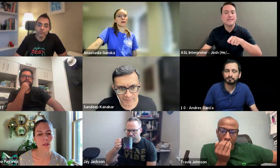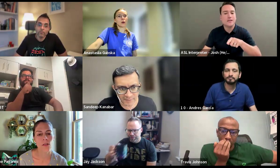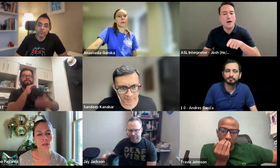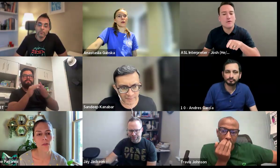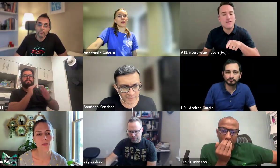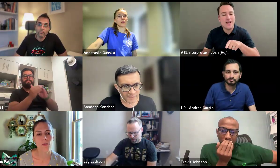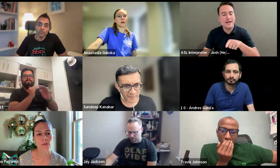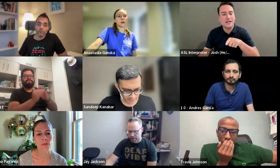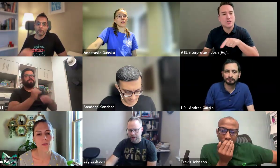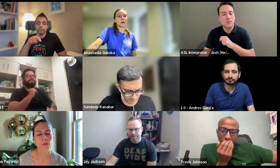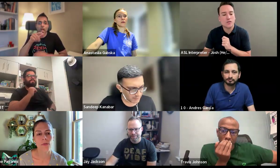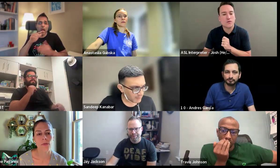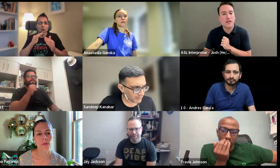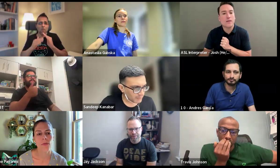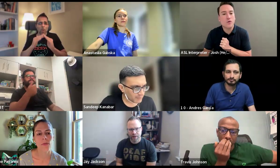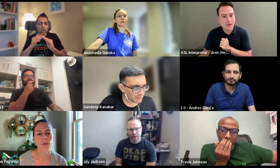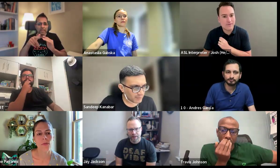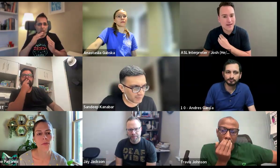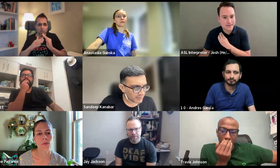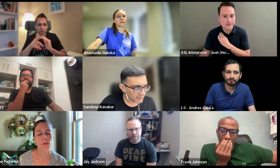They did not provide interpreters for the community event.